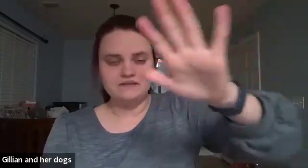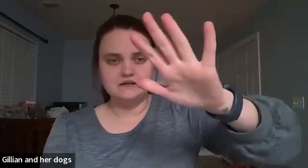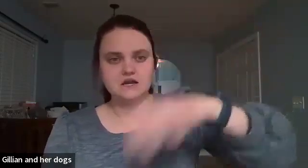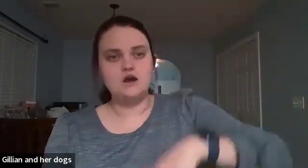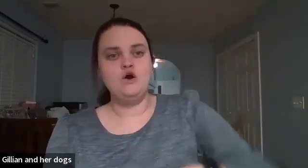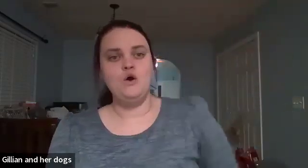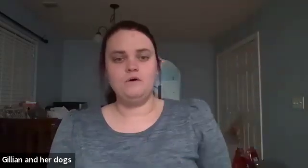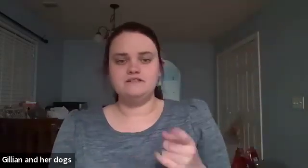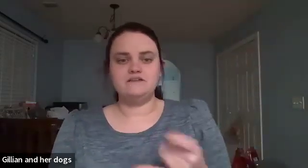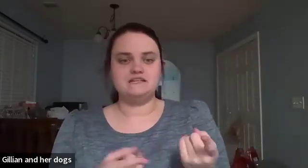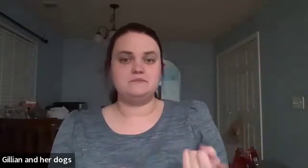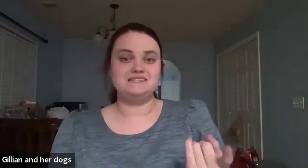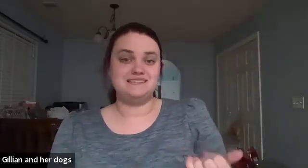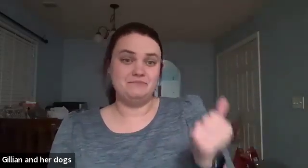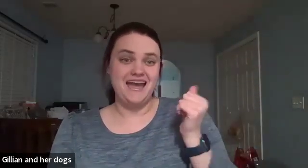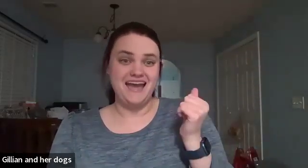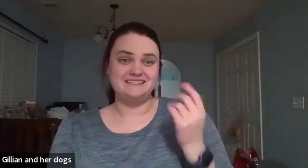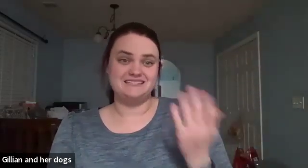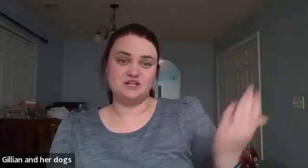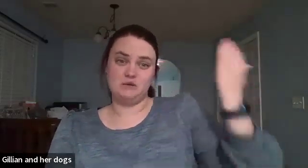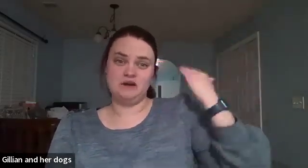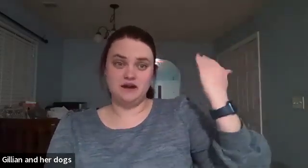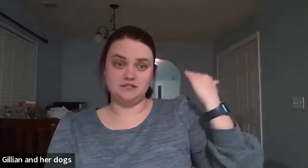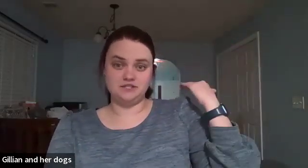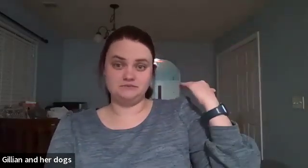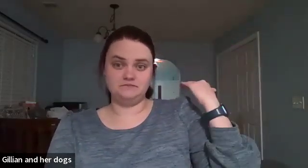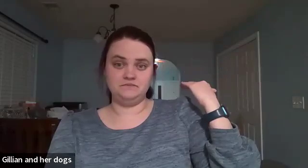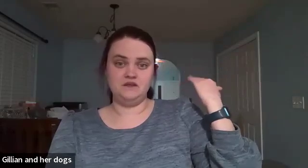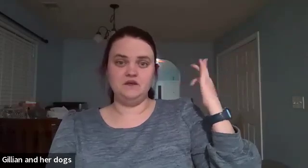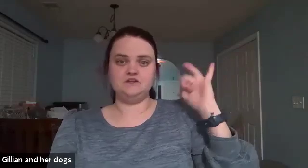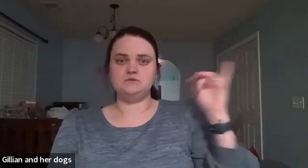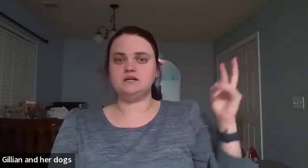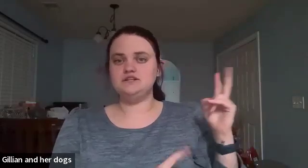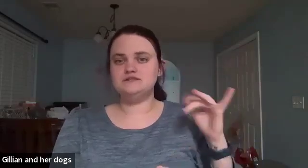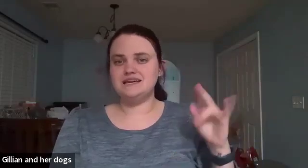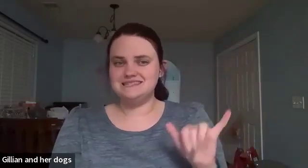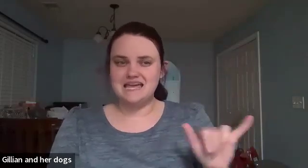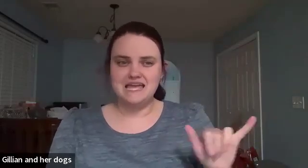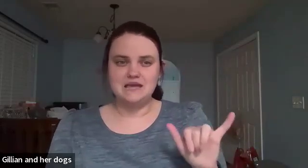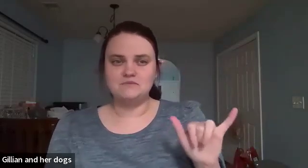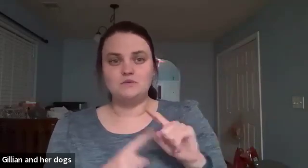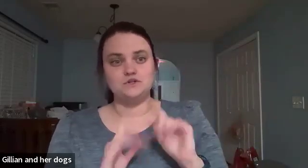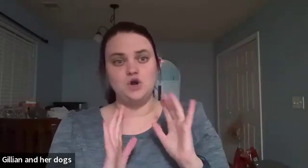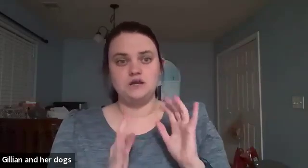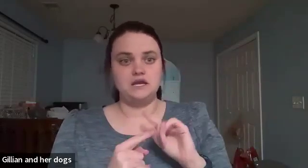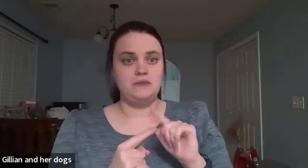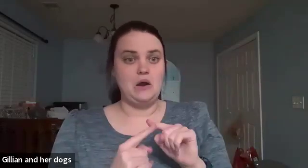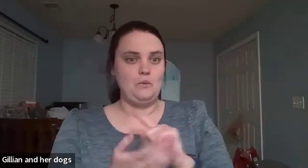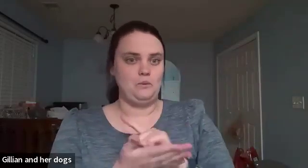this area, while anything that happens in the past is going to go behind you. So we're going to use that same thing when we're talking about